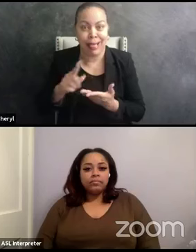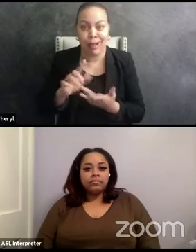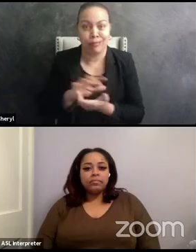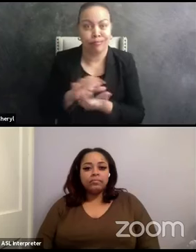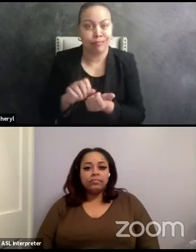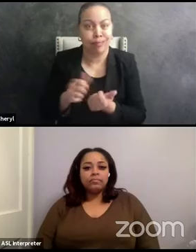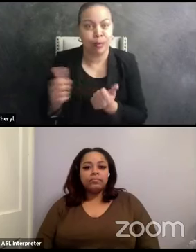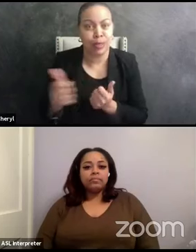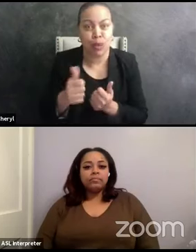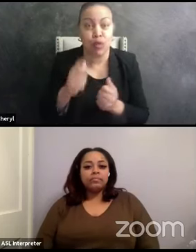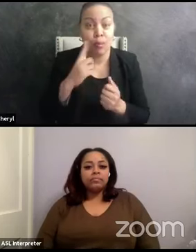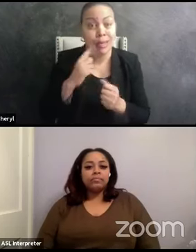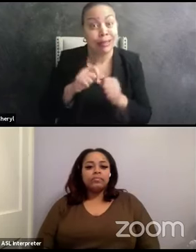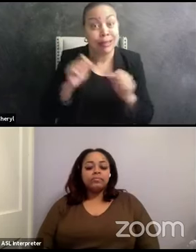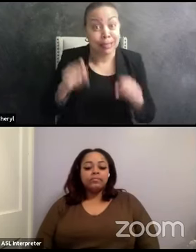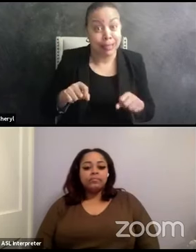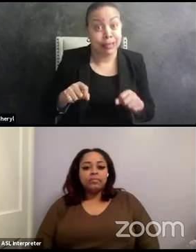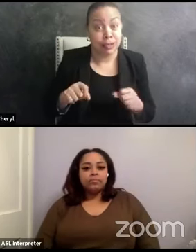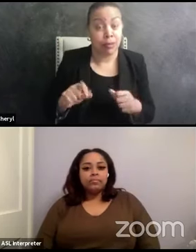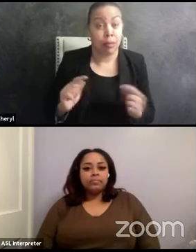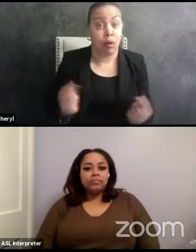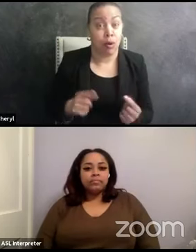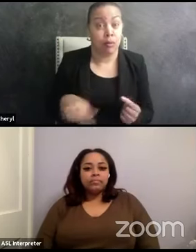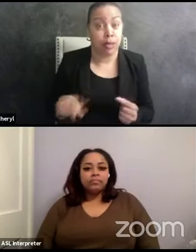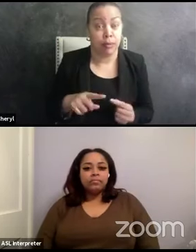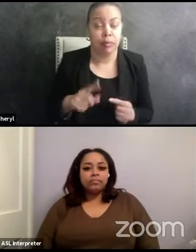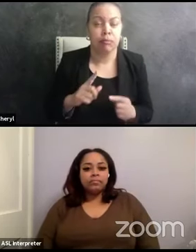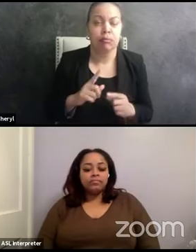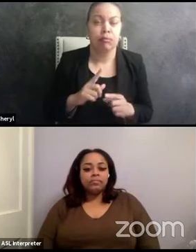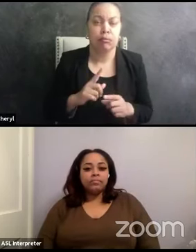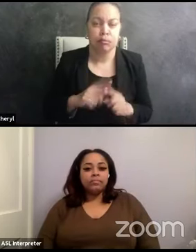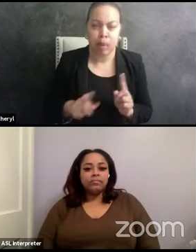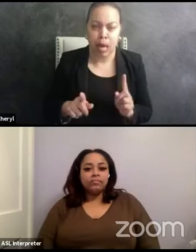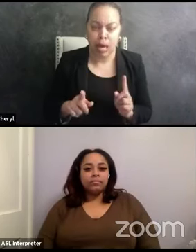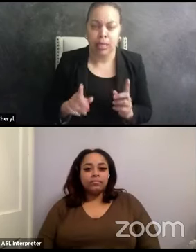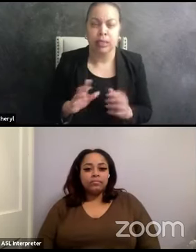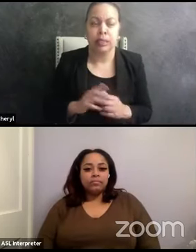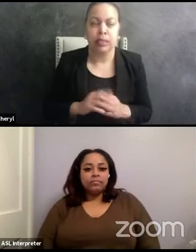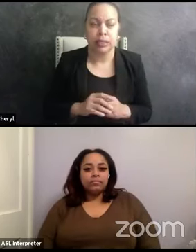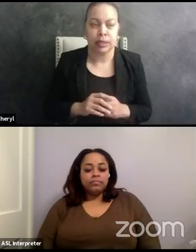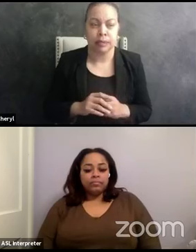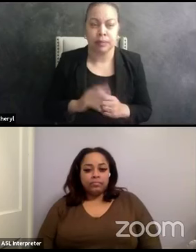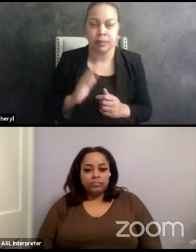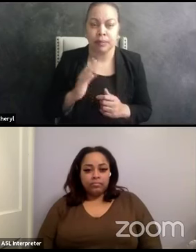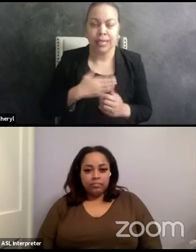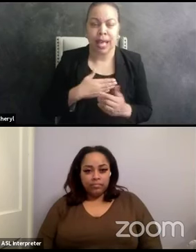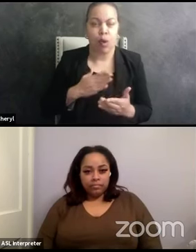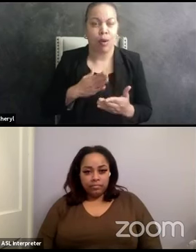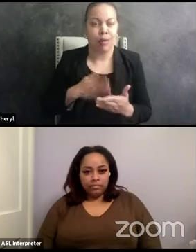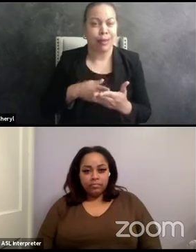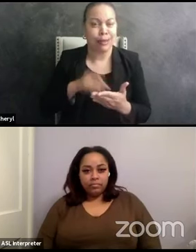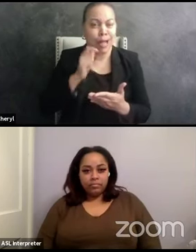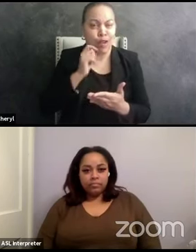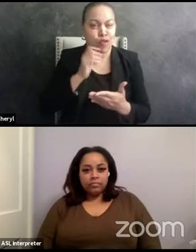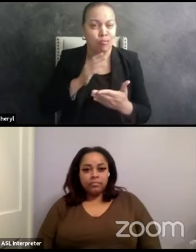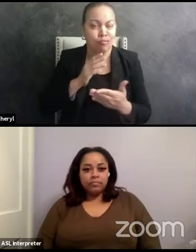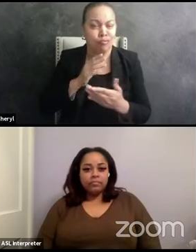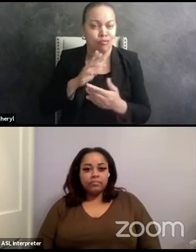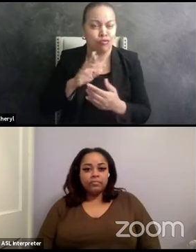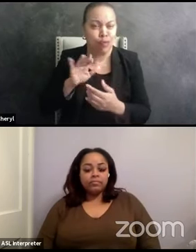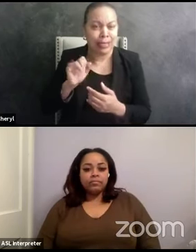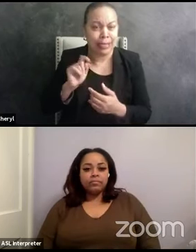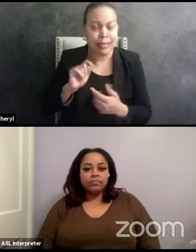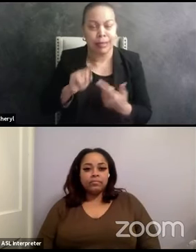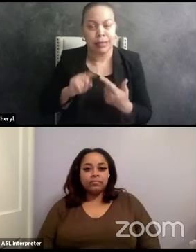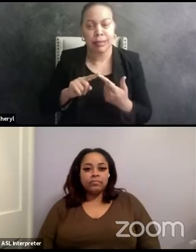system is tearing them apart. But that being said, where we define, our anti-racist,